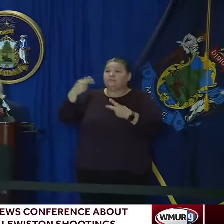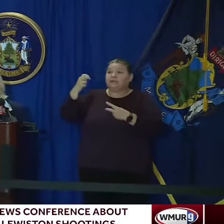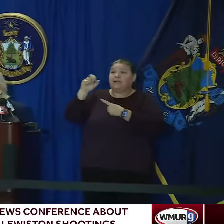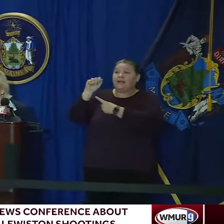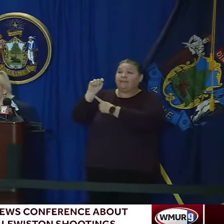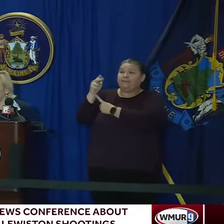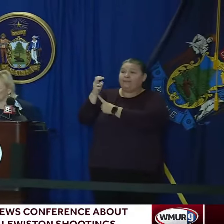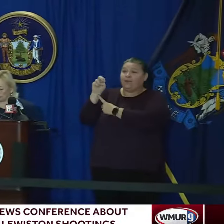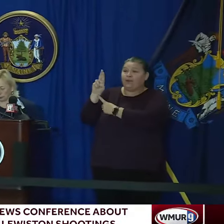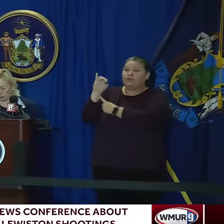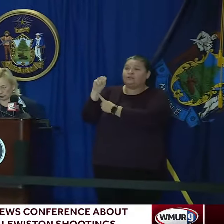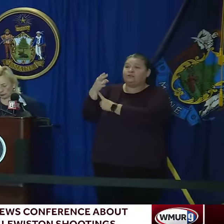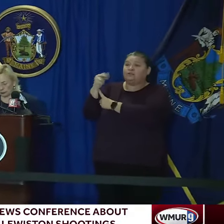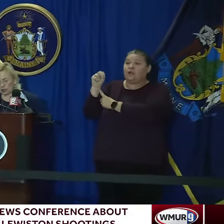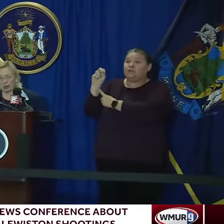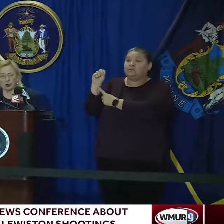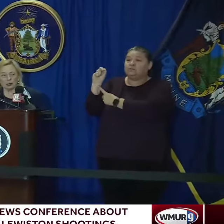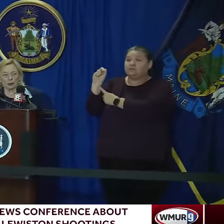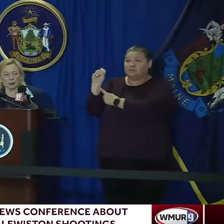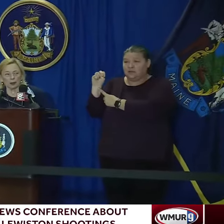and Community Development.